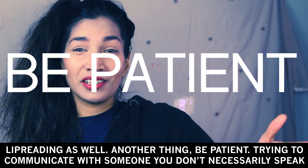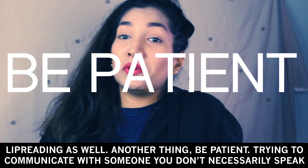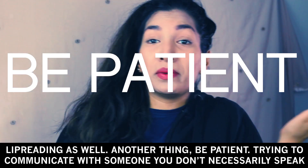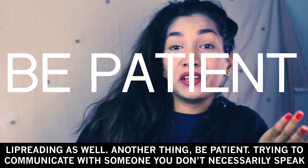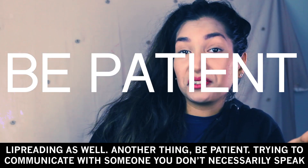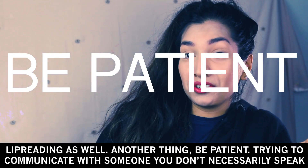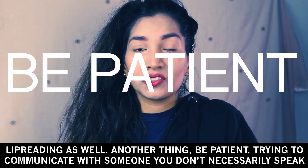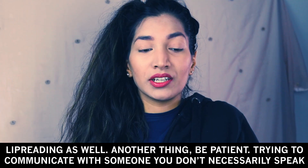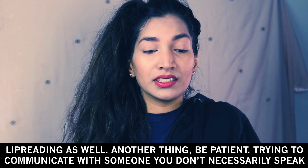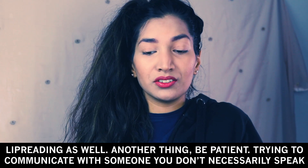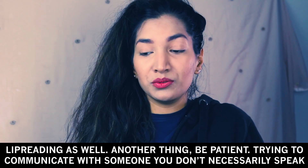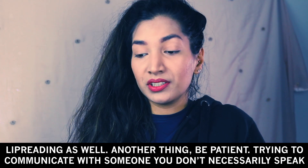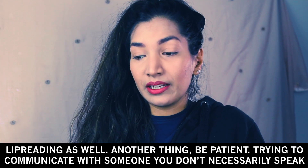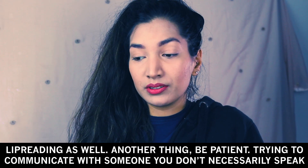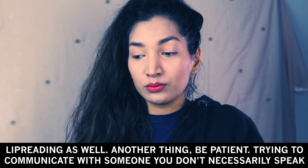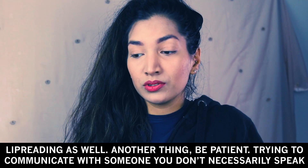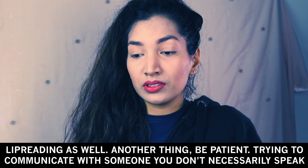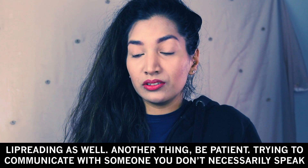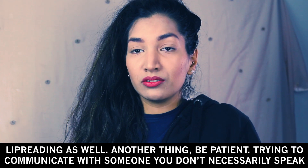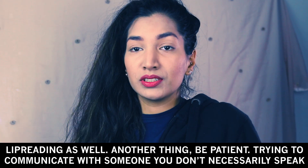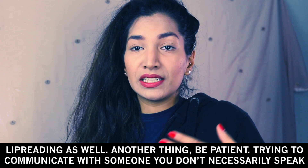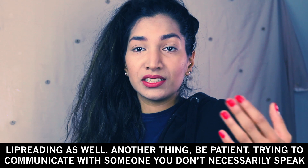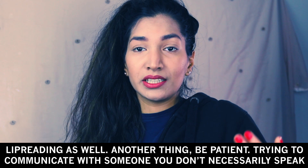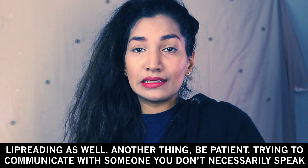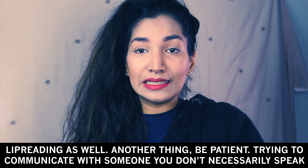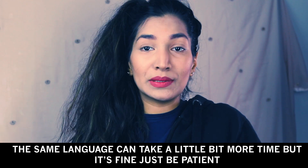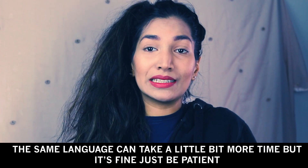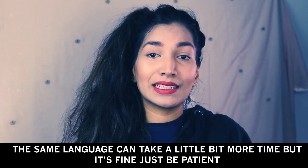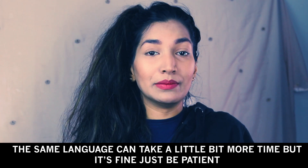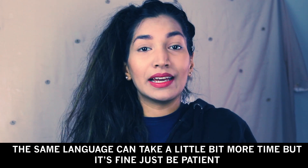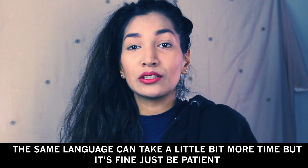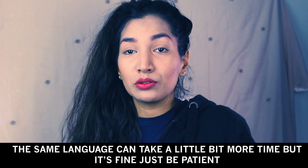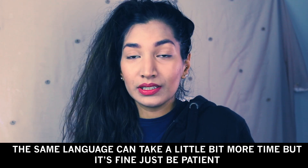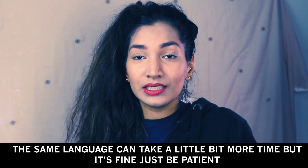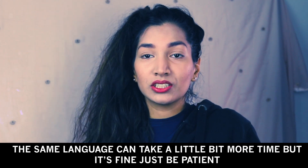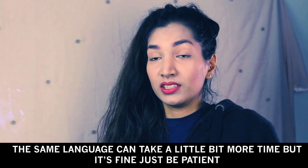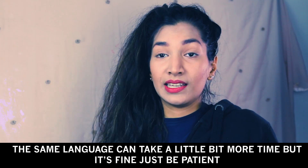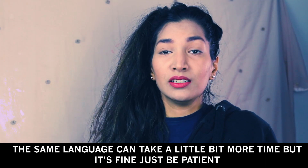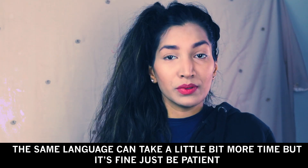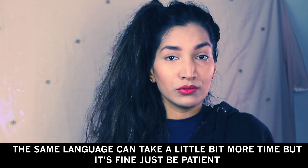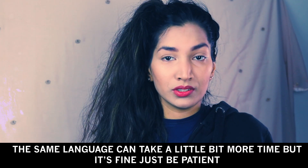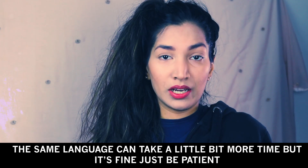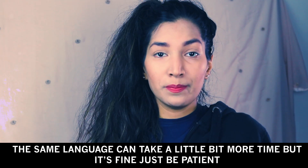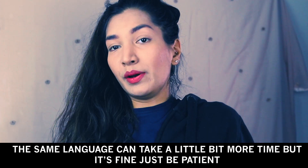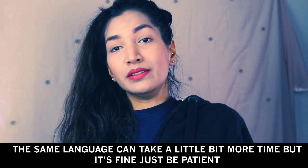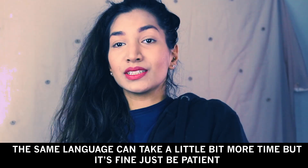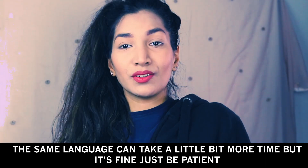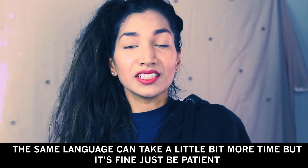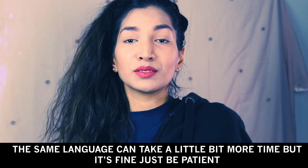be patient. Trying to communicate with someone that you don't necessarily speak the same language can take a little bit more time, but it's fine, just